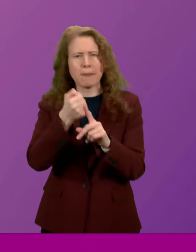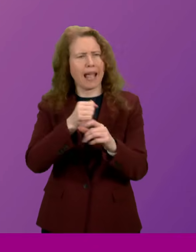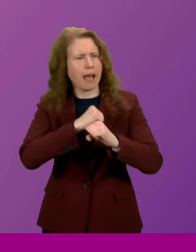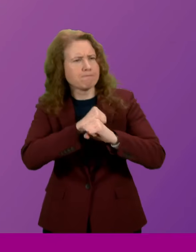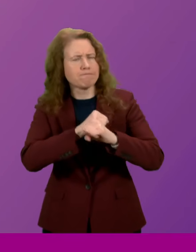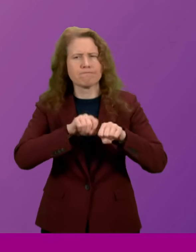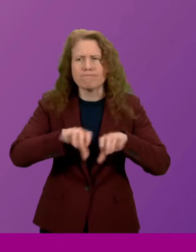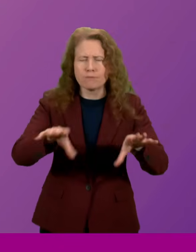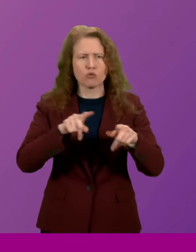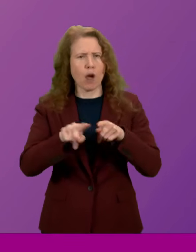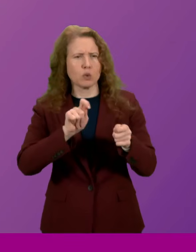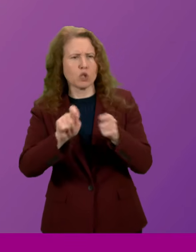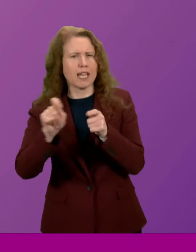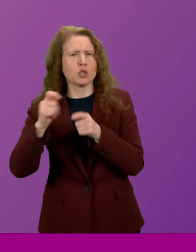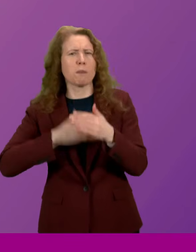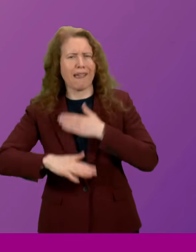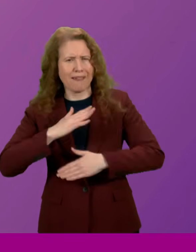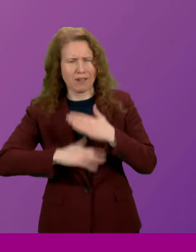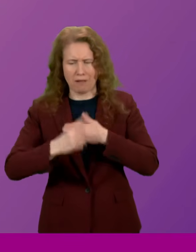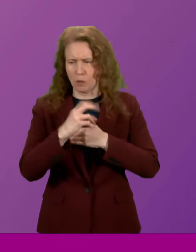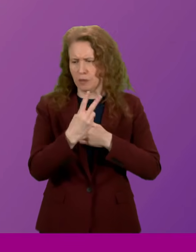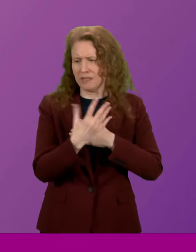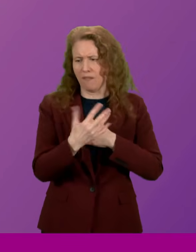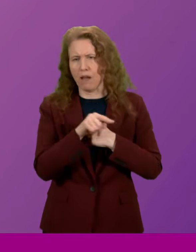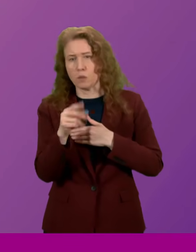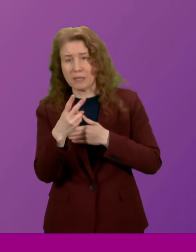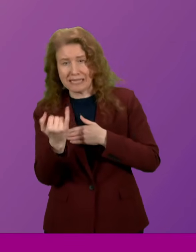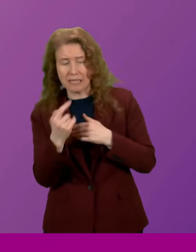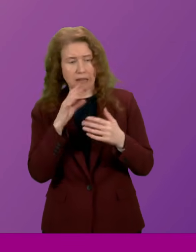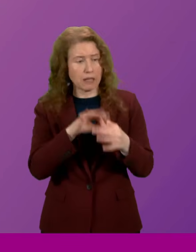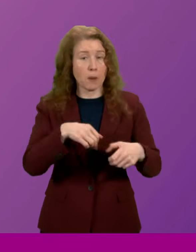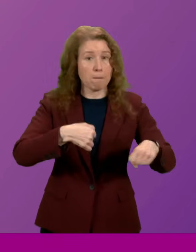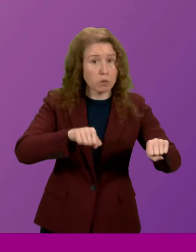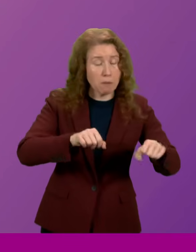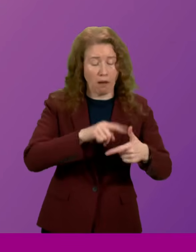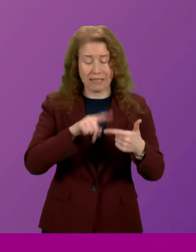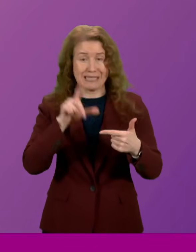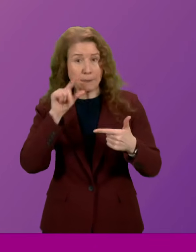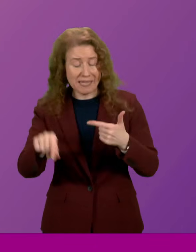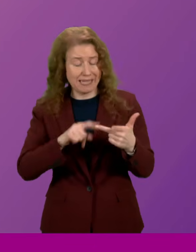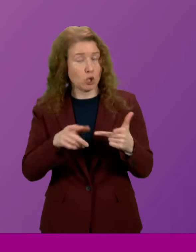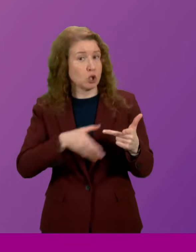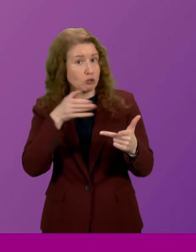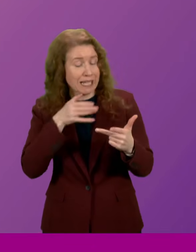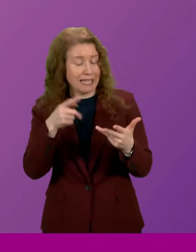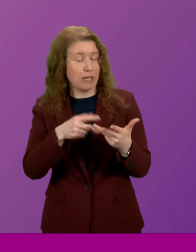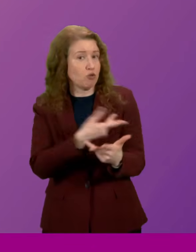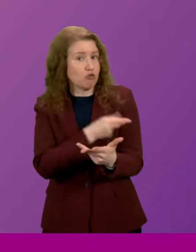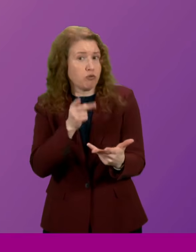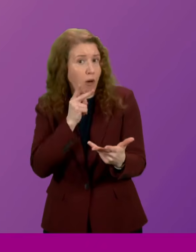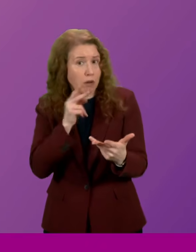in 2025-26 relating to motorbikes, speed, drink and drug driving, fitness to